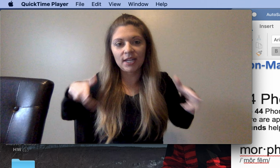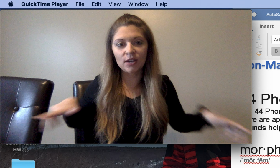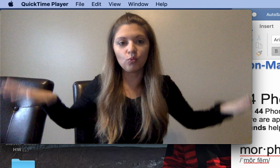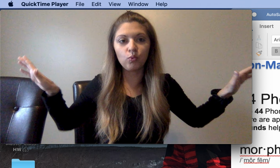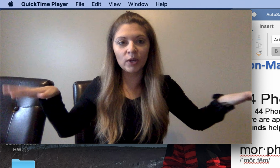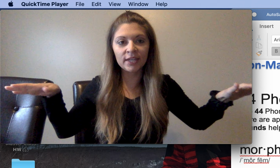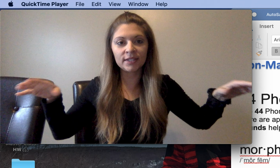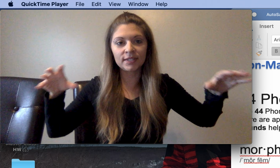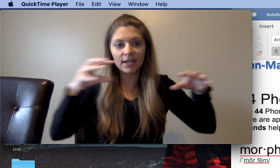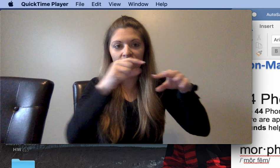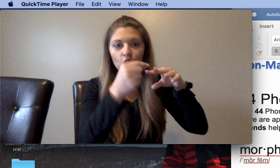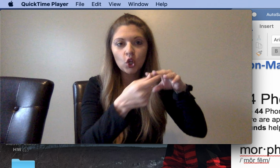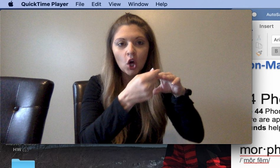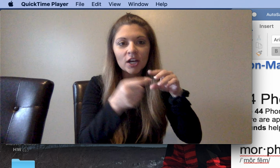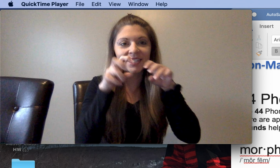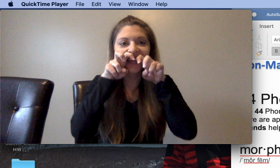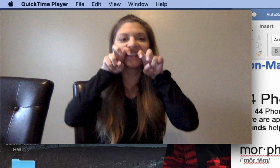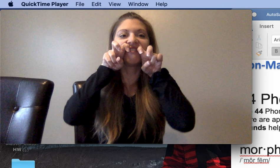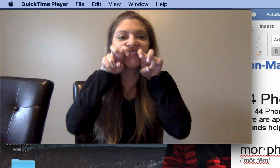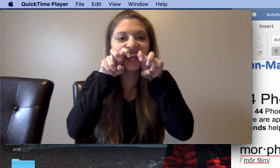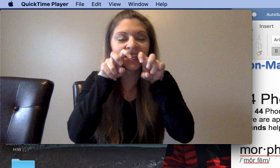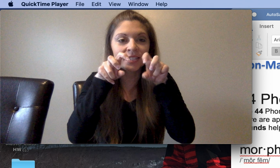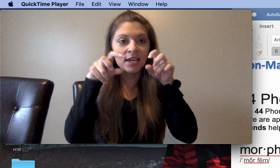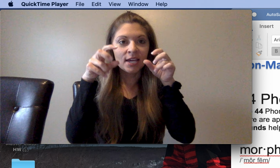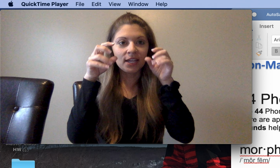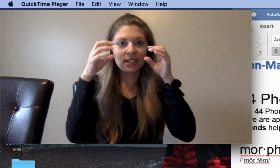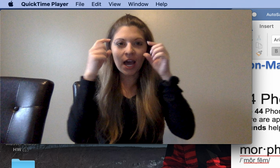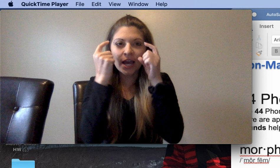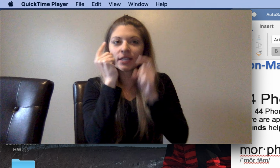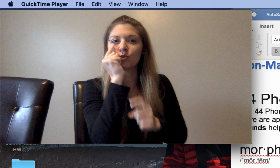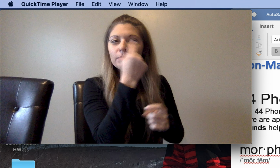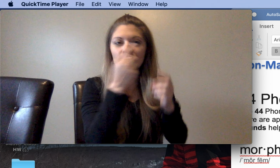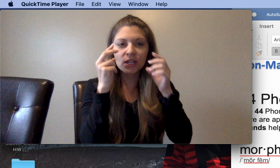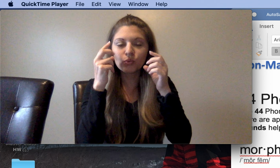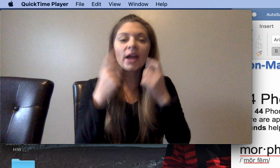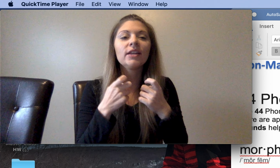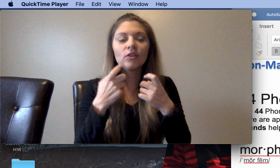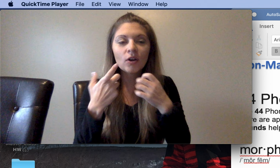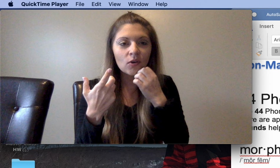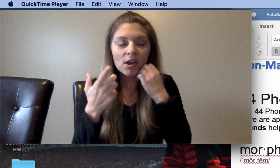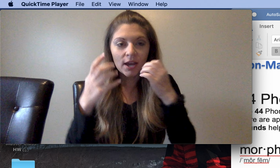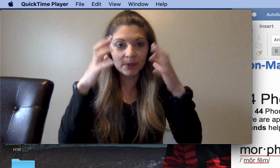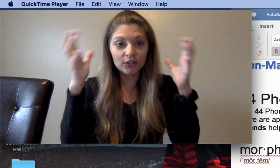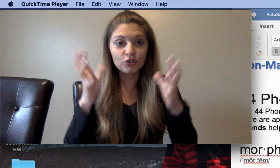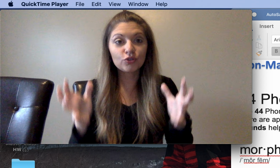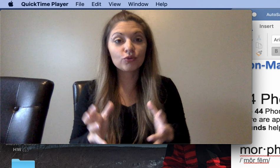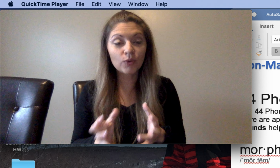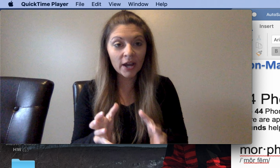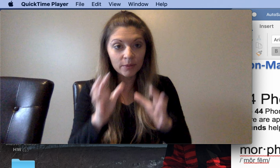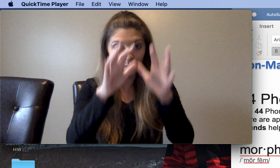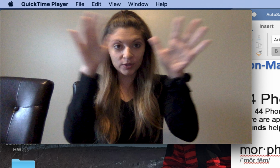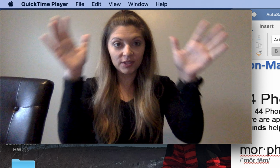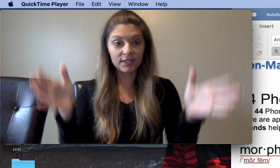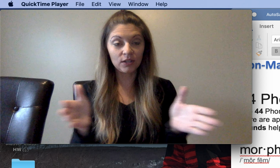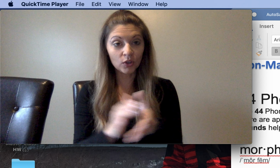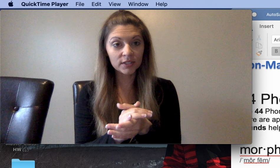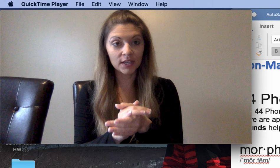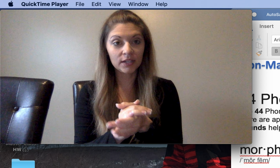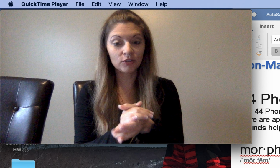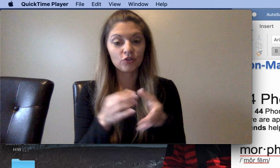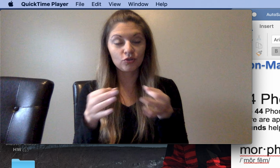scales, it had wings, it had claws, it had fangs, its eyes were beating red, I'm going to describe what this